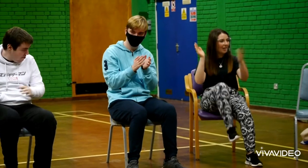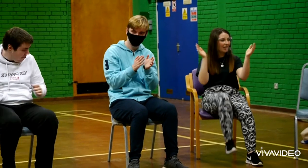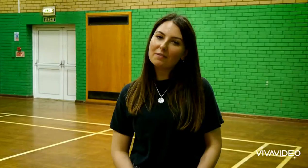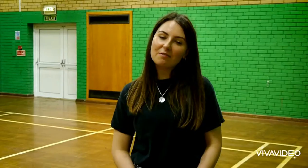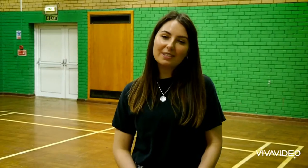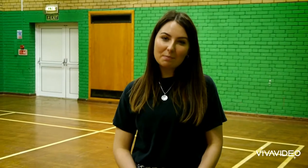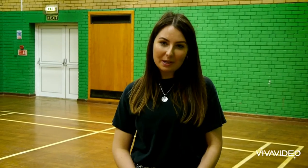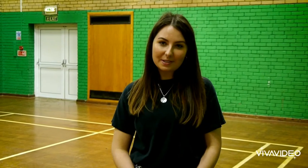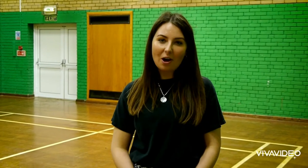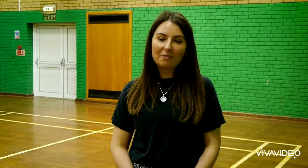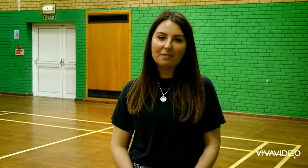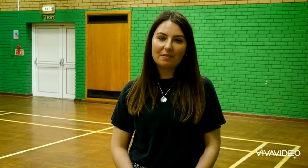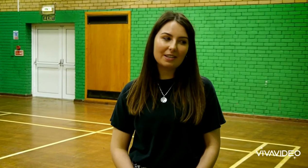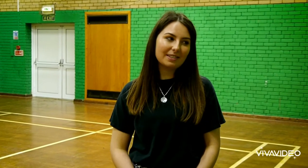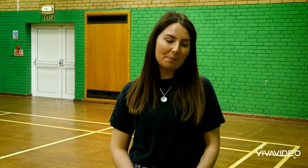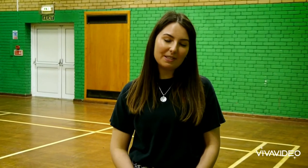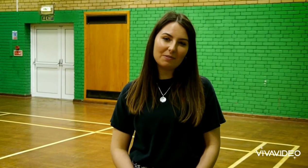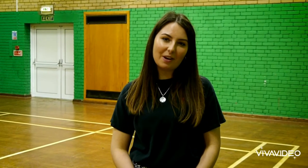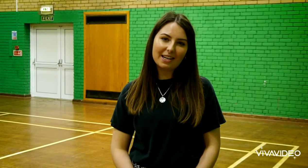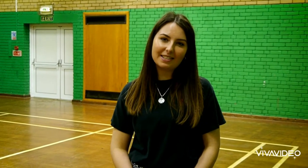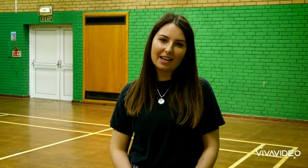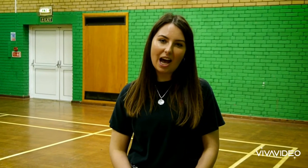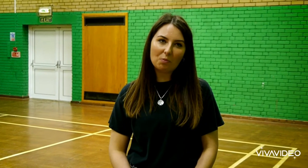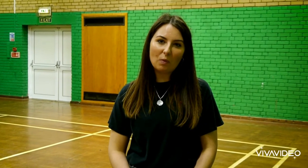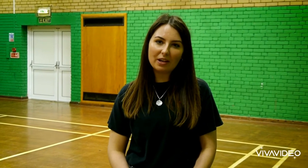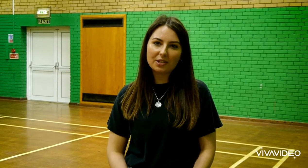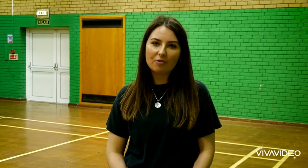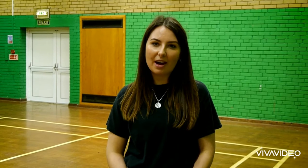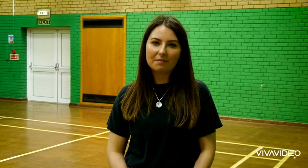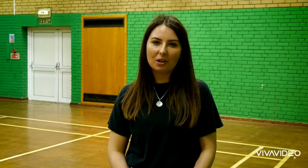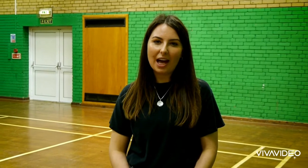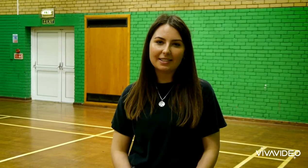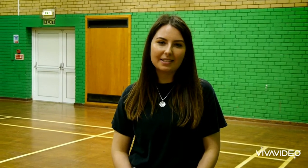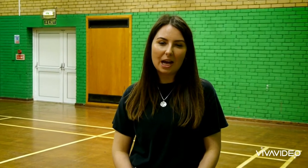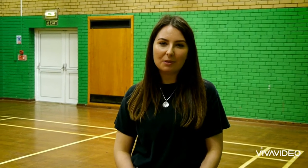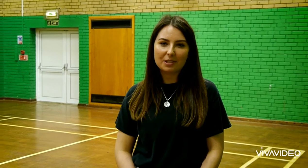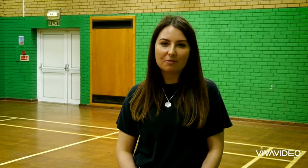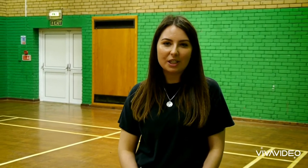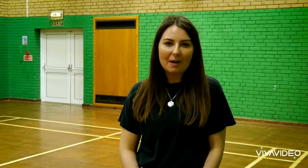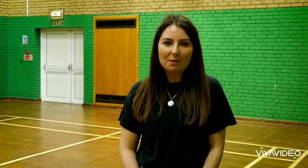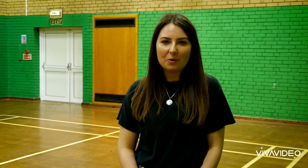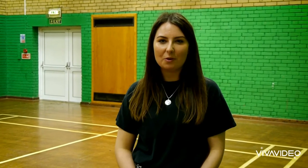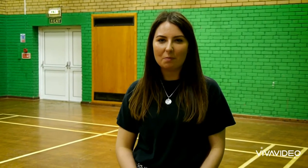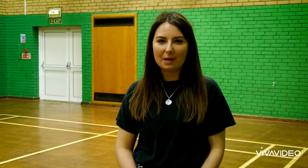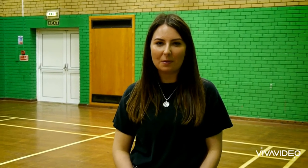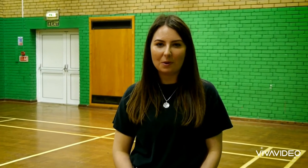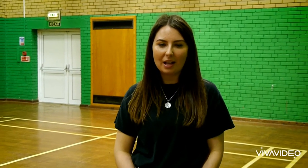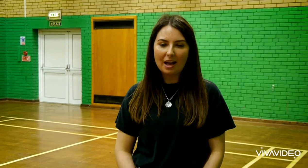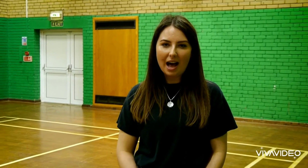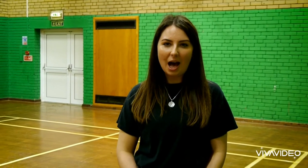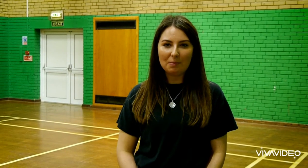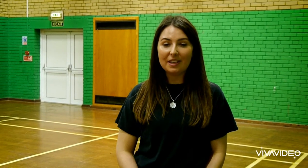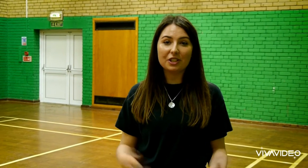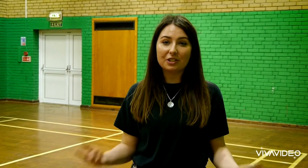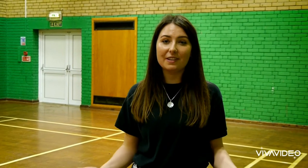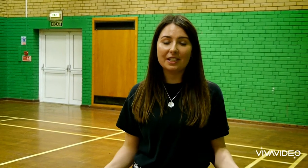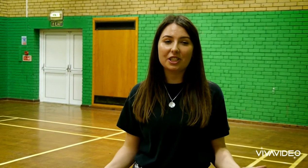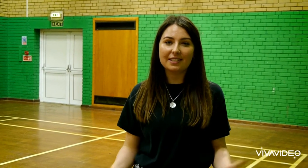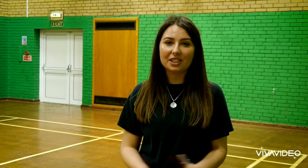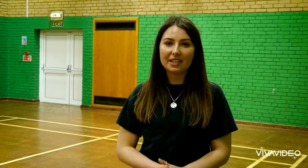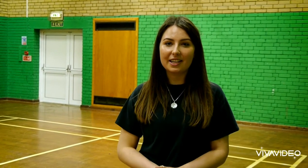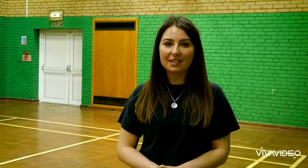Theatre are one of the recipients of Sebbie's fundraising, and we are so grateful as it's enabled us to reach many more young people. And we've literally